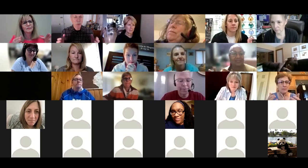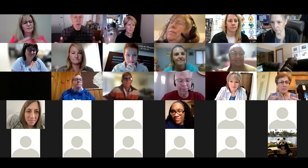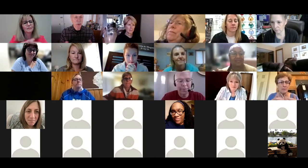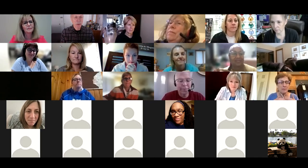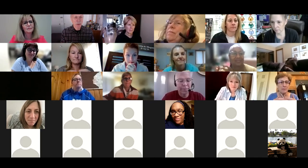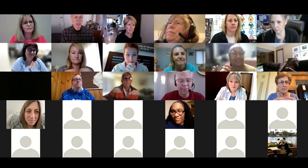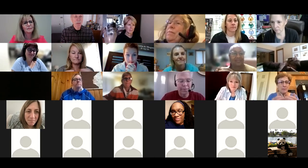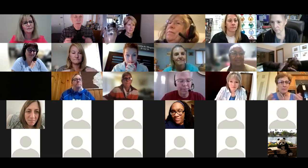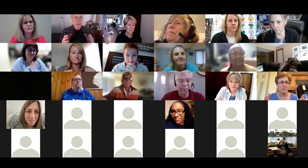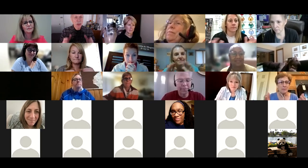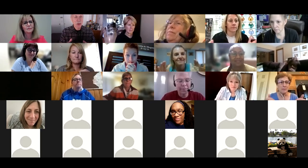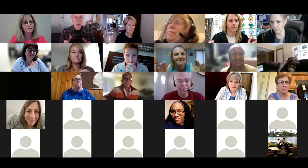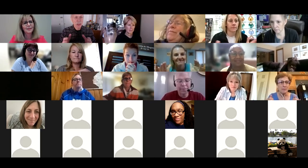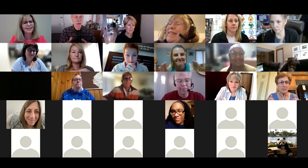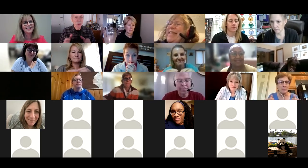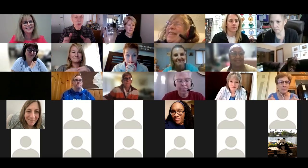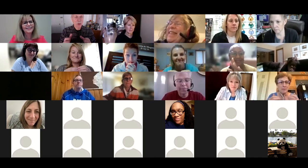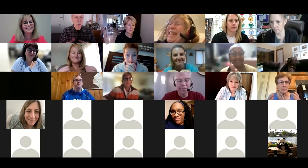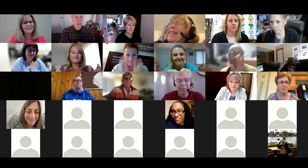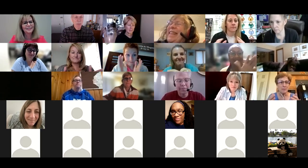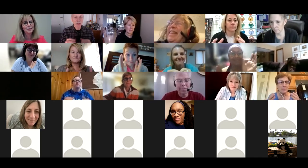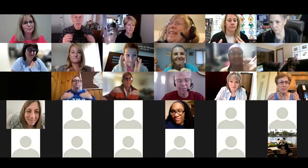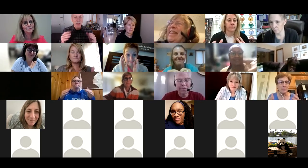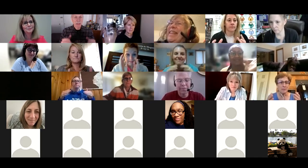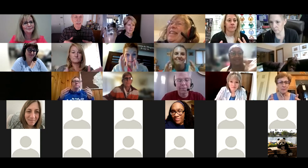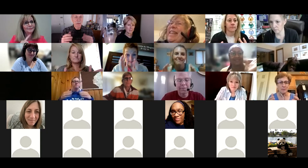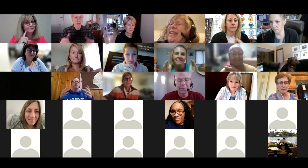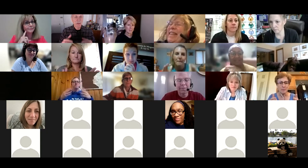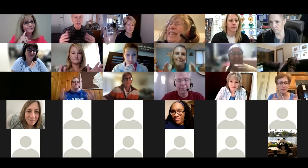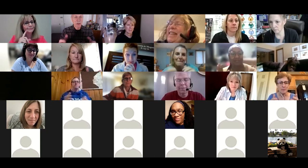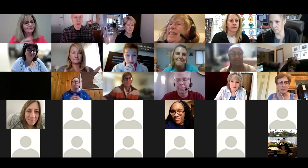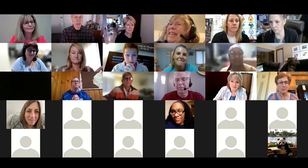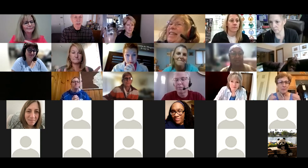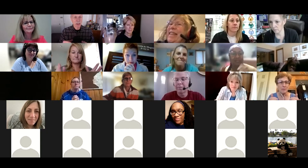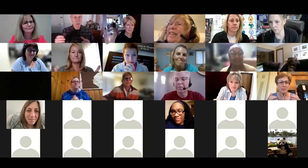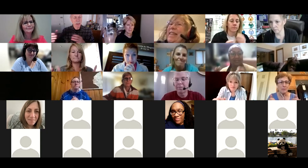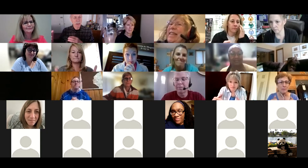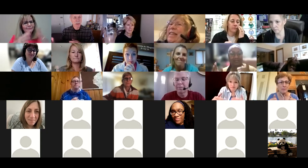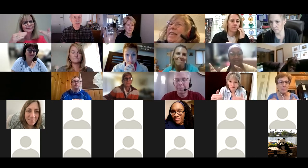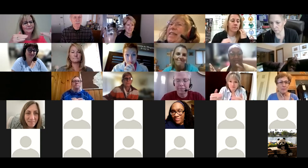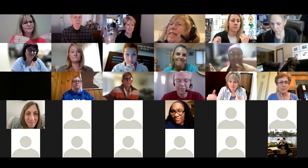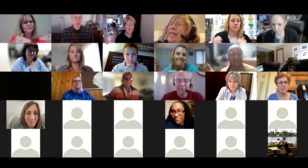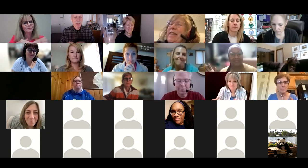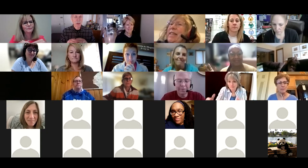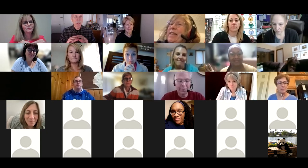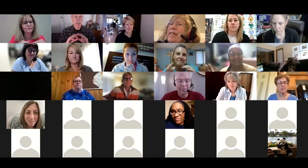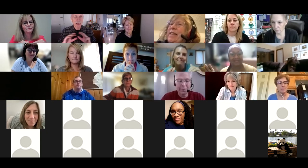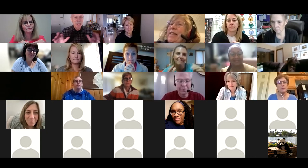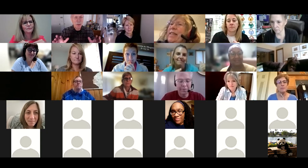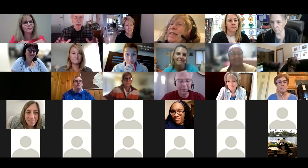wolves. I mean, they do things their own way based upon 10 or 15 or 20 years experience. Don't tell anyone